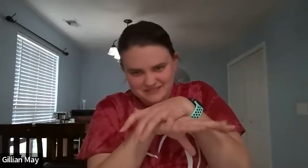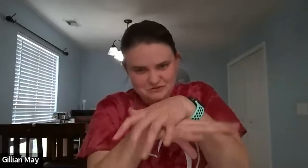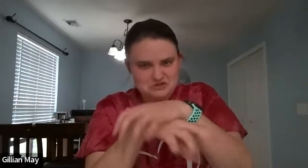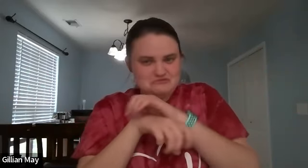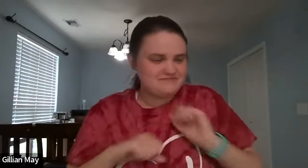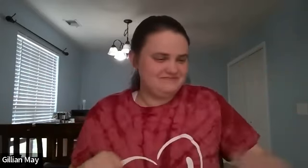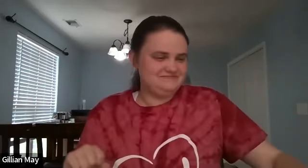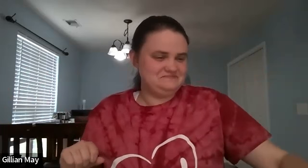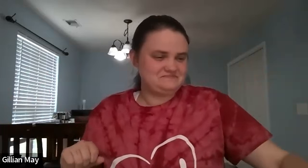It's so cute.